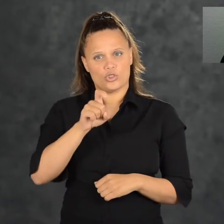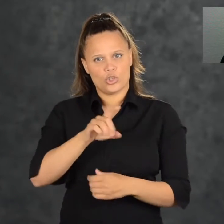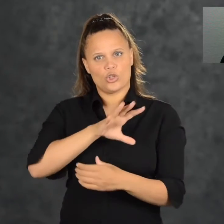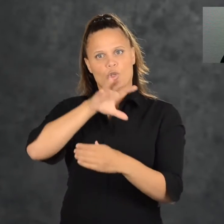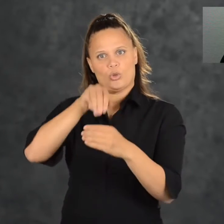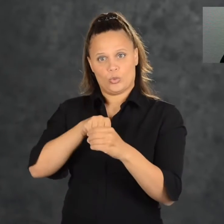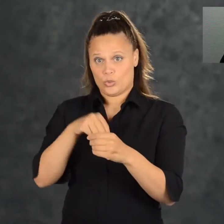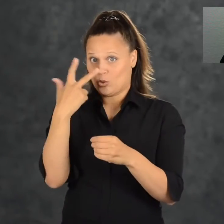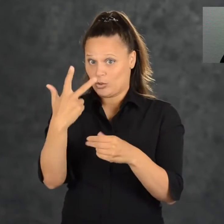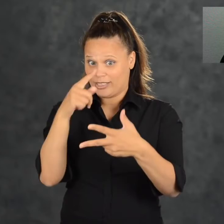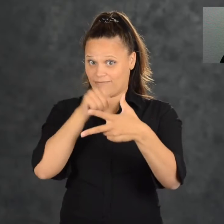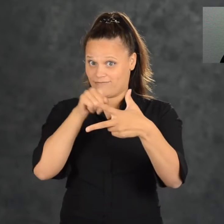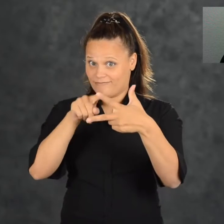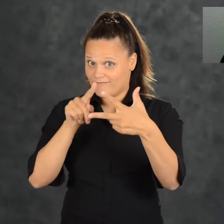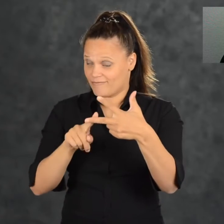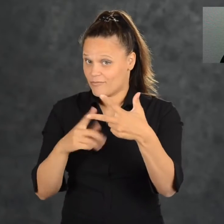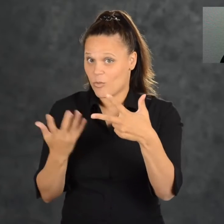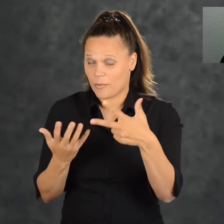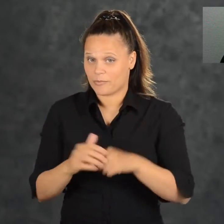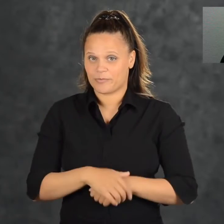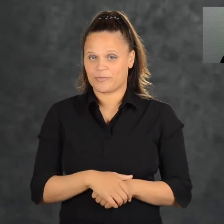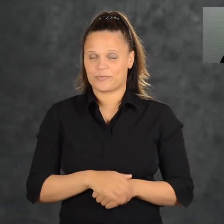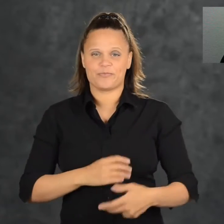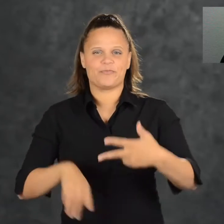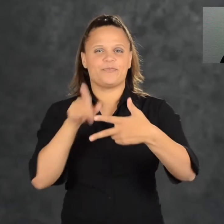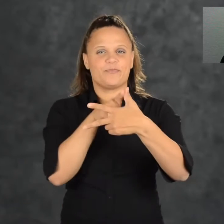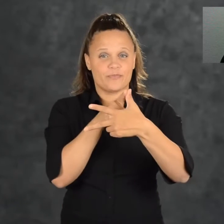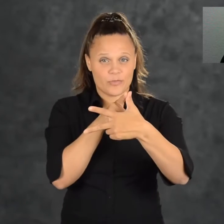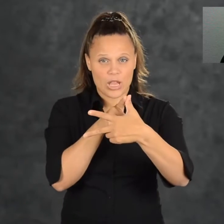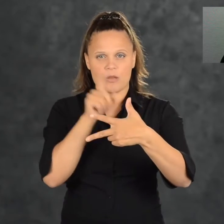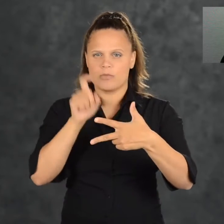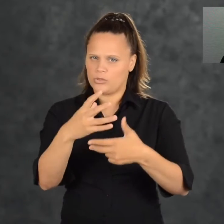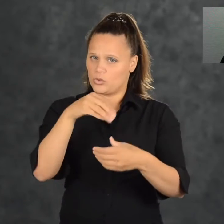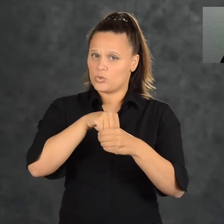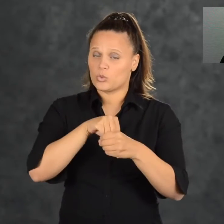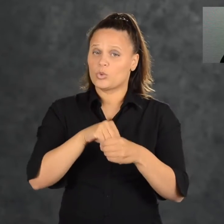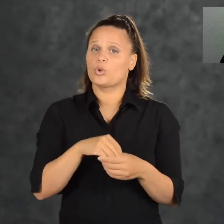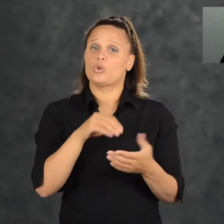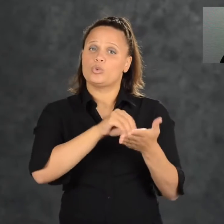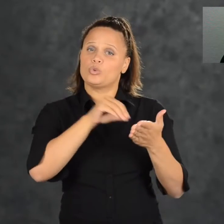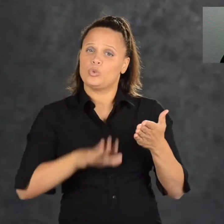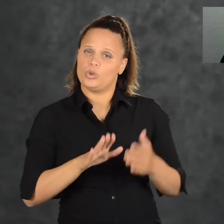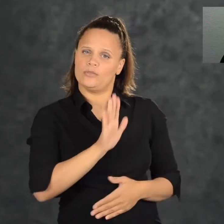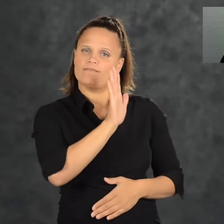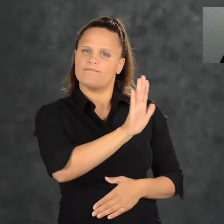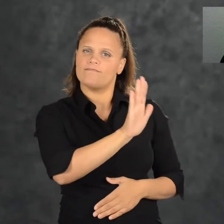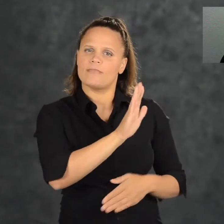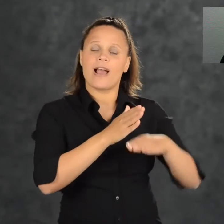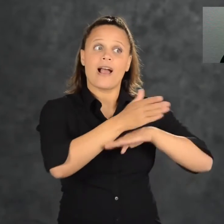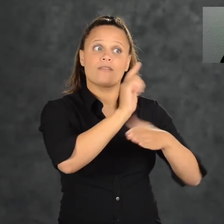finished, you can establish a plan. And this plan must include 3 things. Firstly, it must include